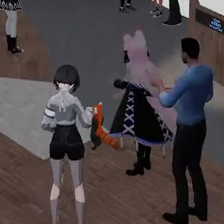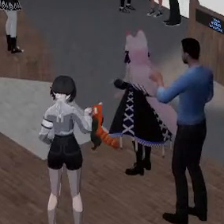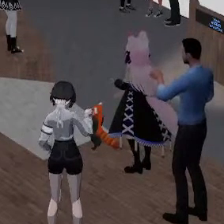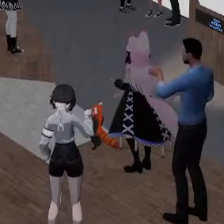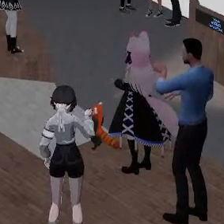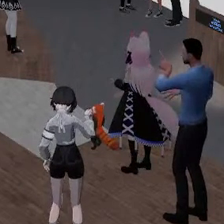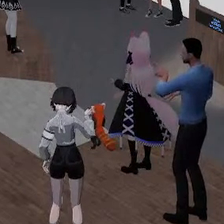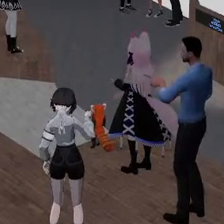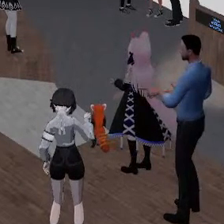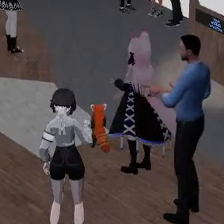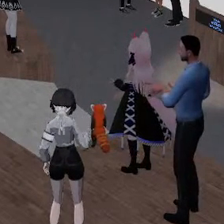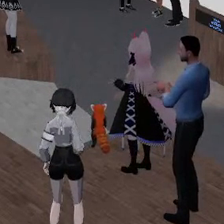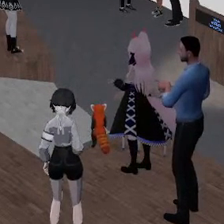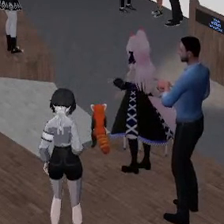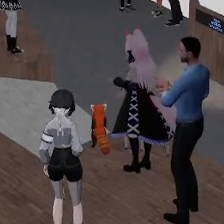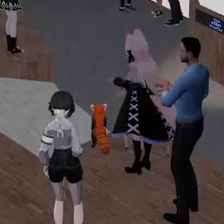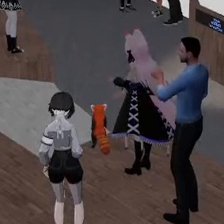You want, you can go ahead and find a spot inside.